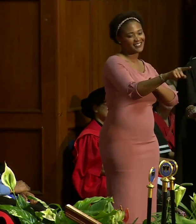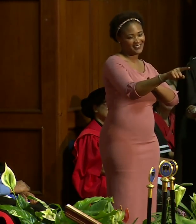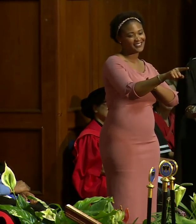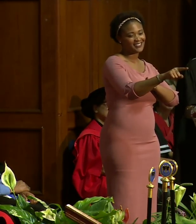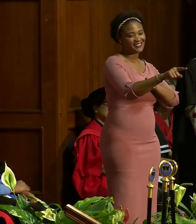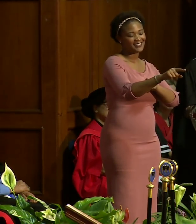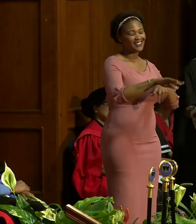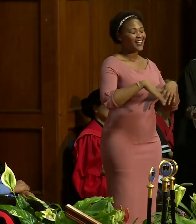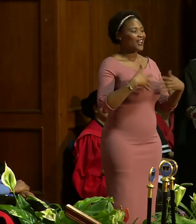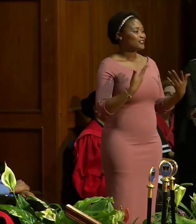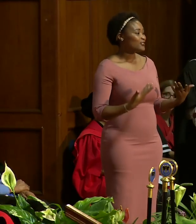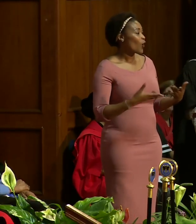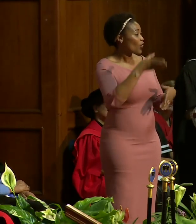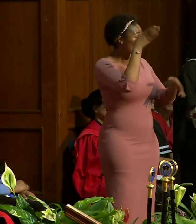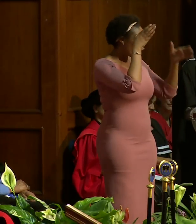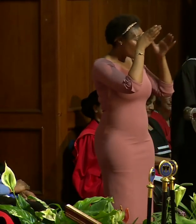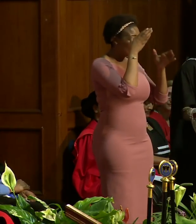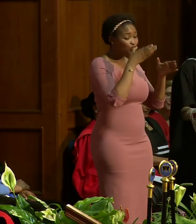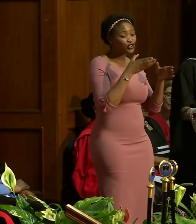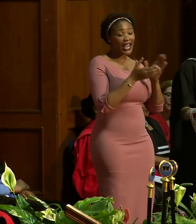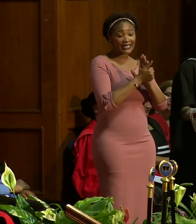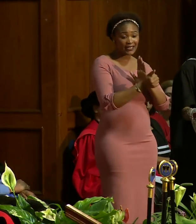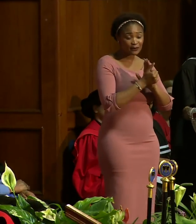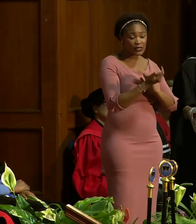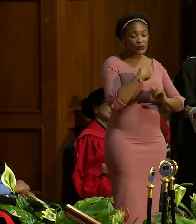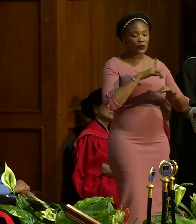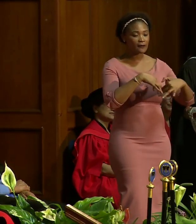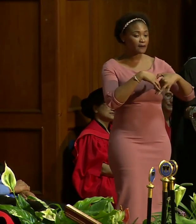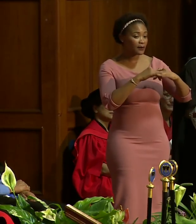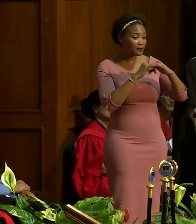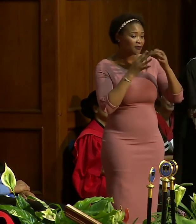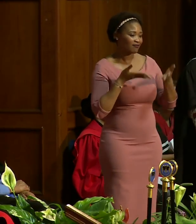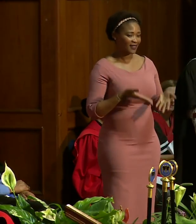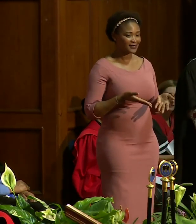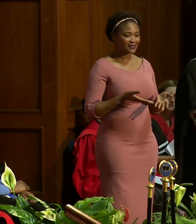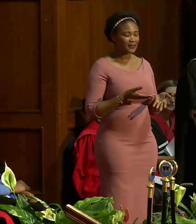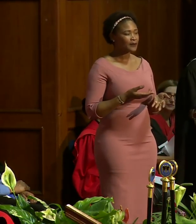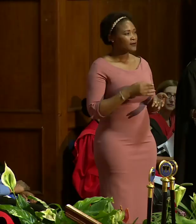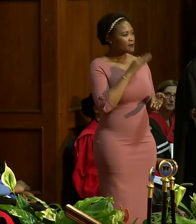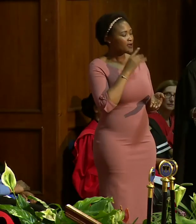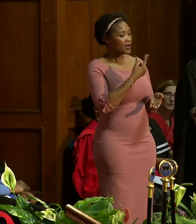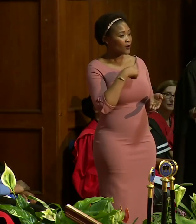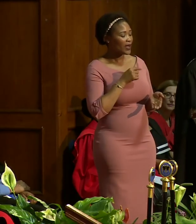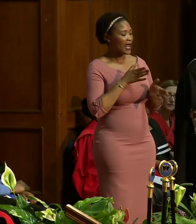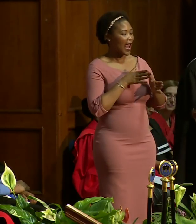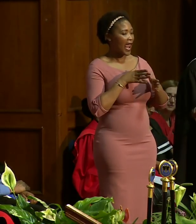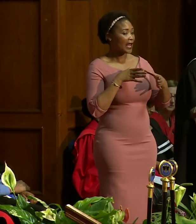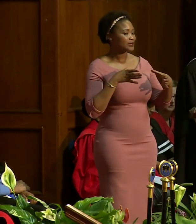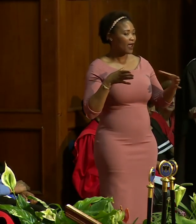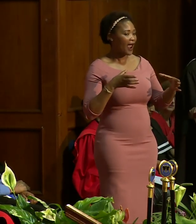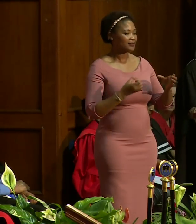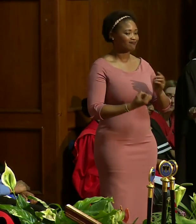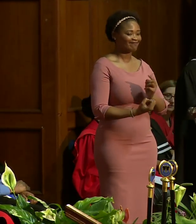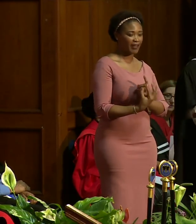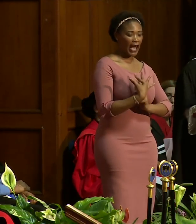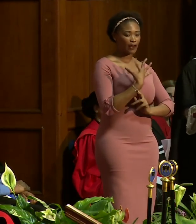Through the knowledge and expertise we built through this first business, it allowed us to expand our influence.